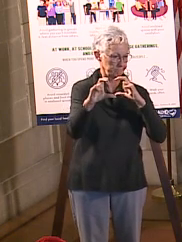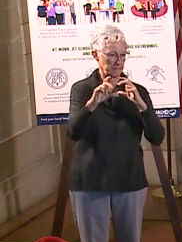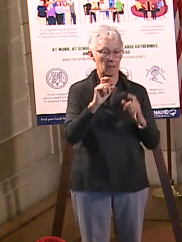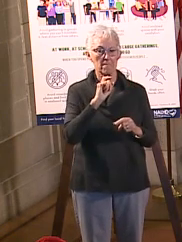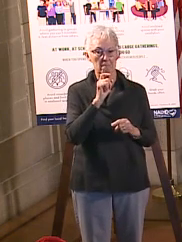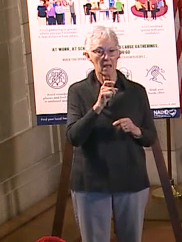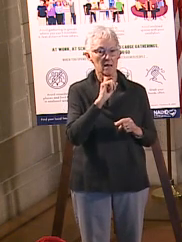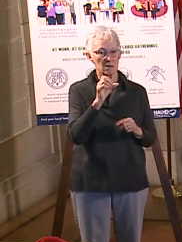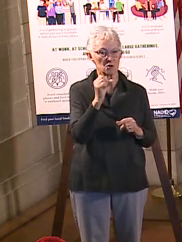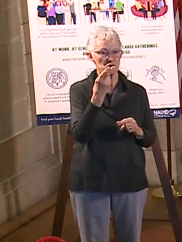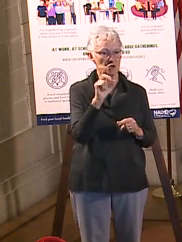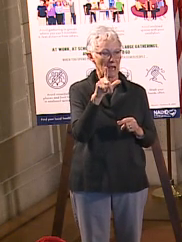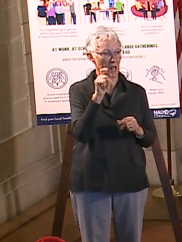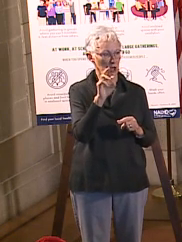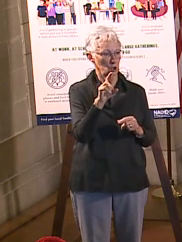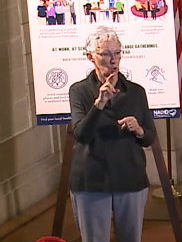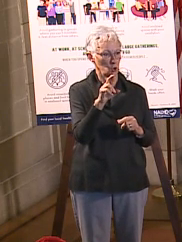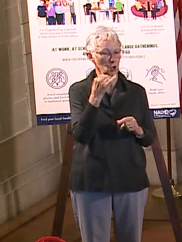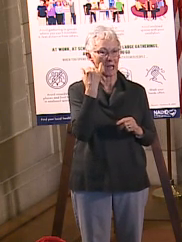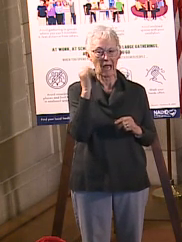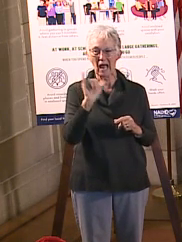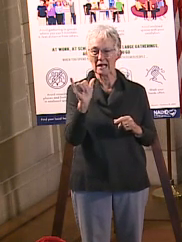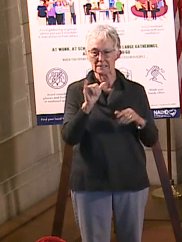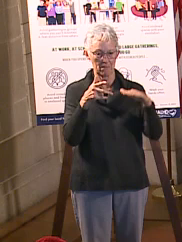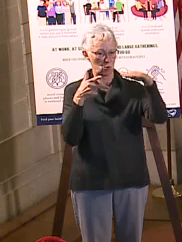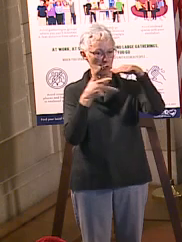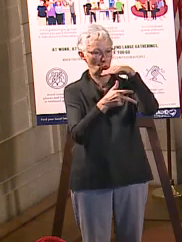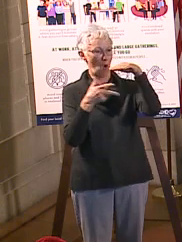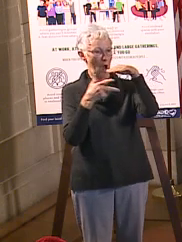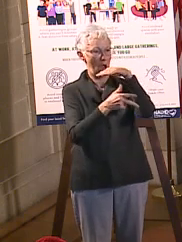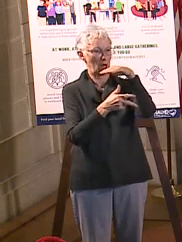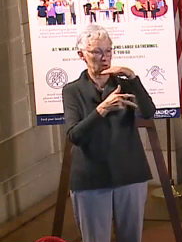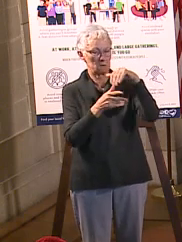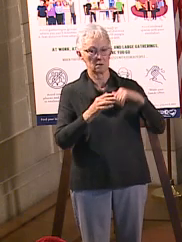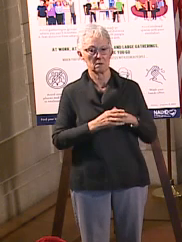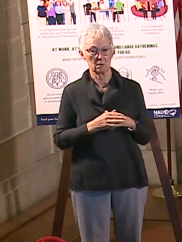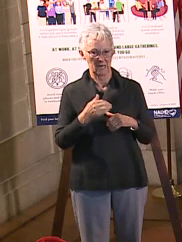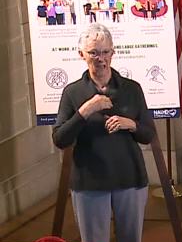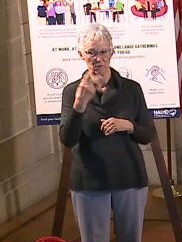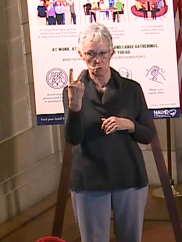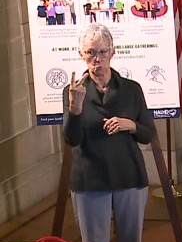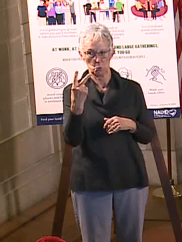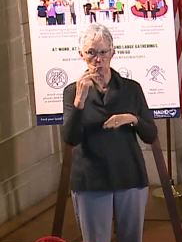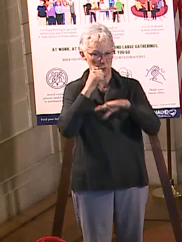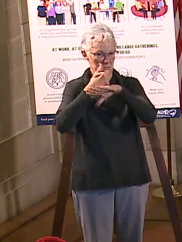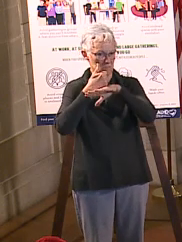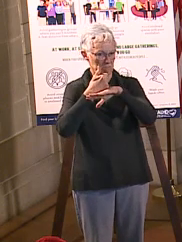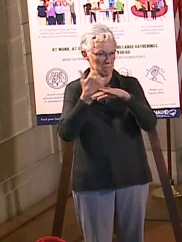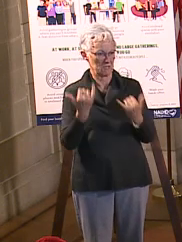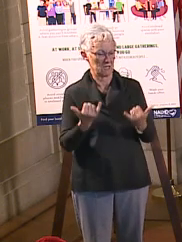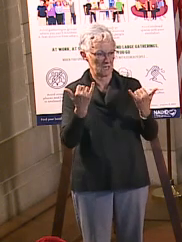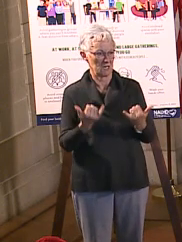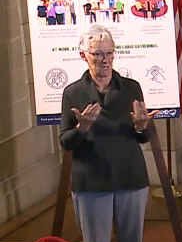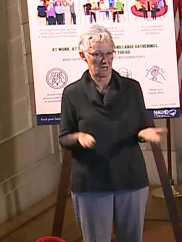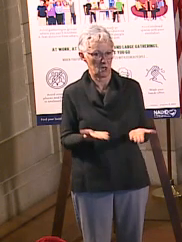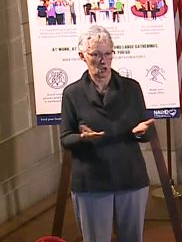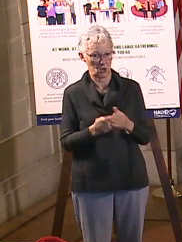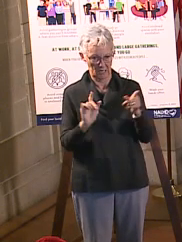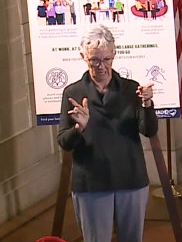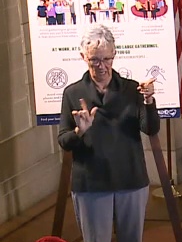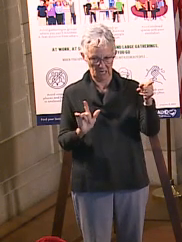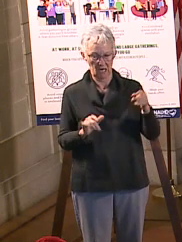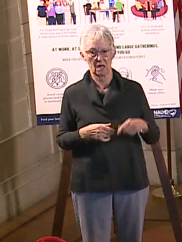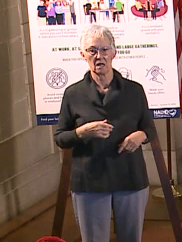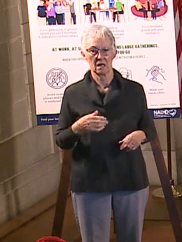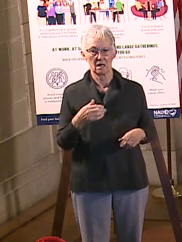If you want to think of the drive-through one, it's almost like a mini garage. So we've got 2 of them installed now at here in Lincoln. They have